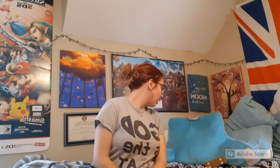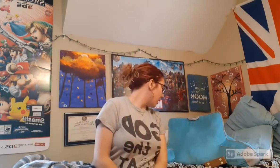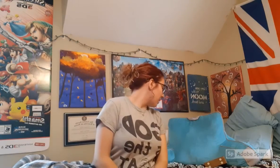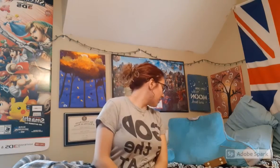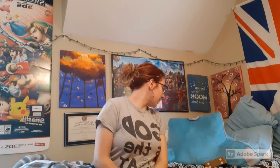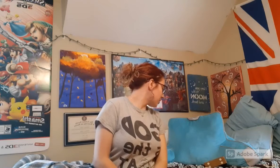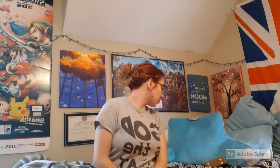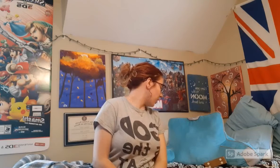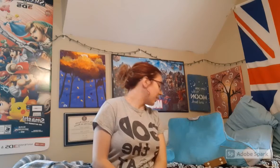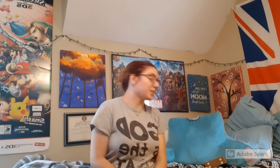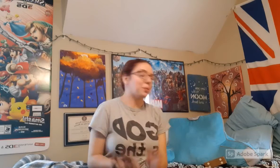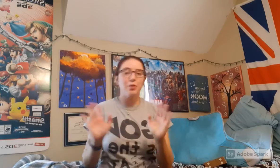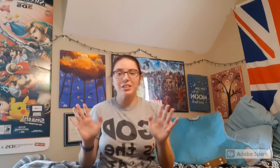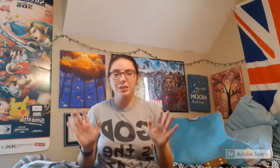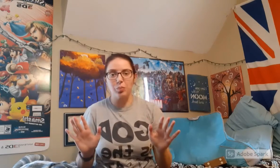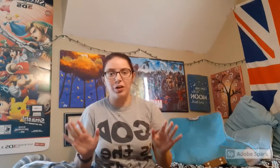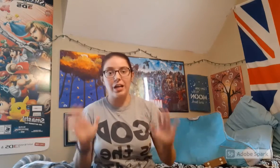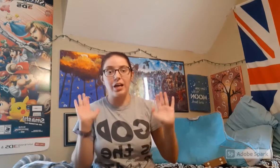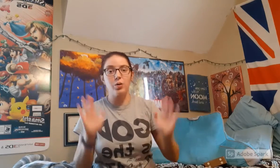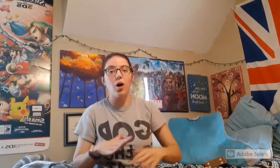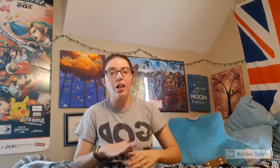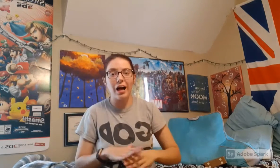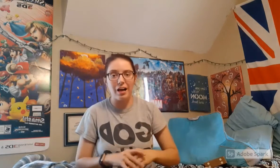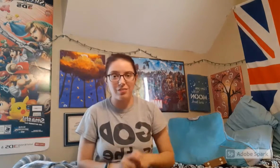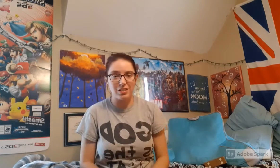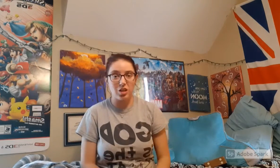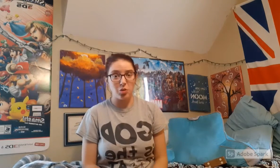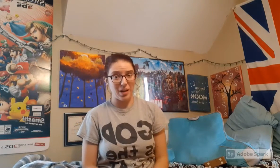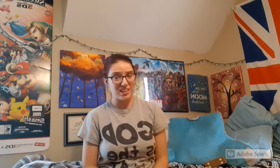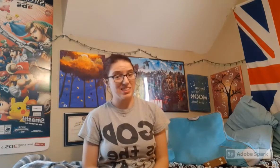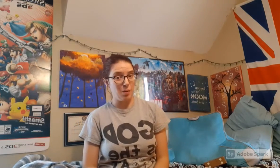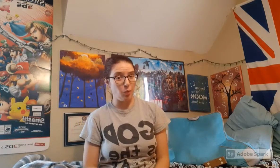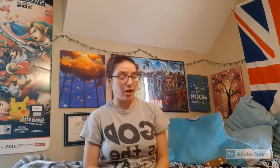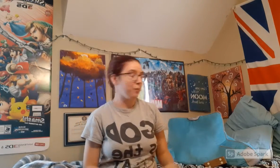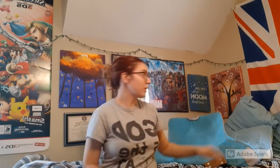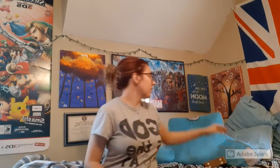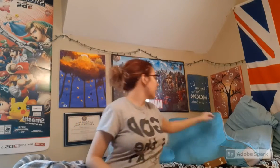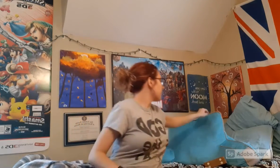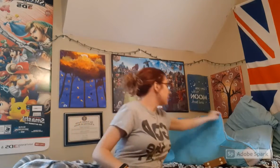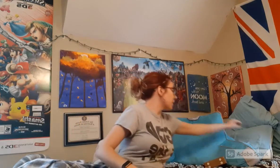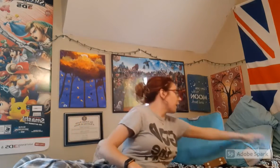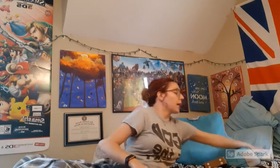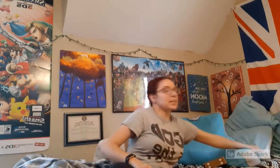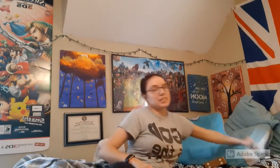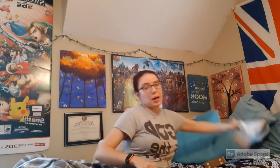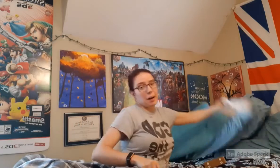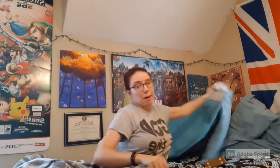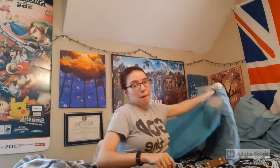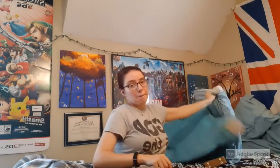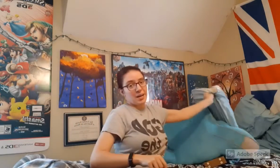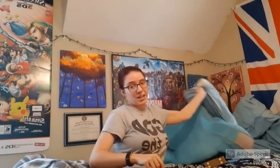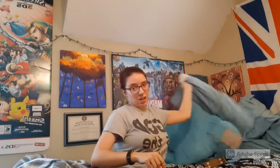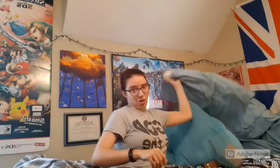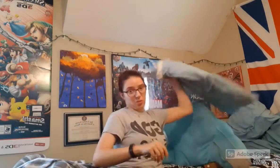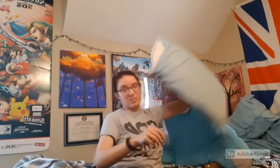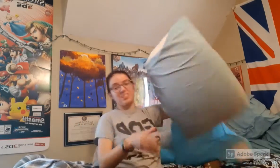The next one is a pretty simple one. You all have these on your bed somewhere. It's a pillow.